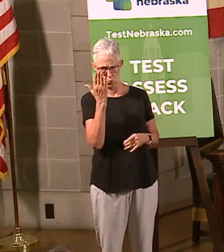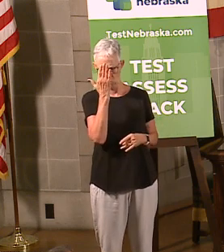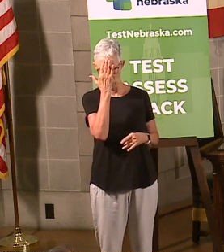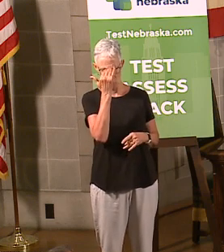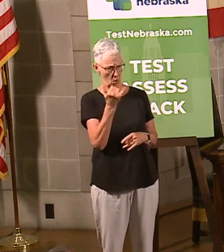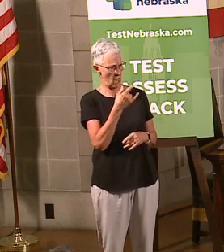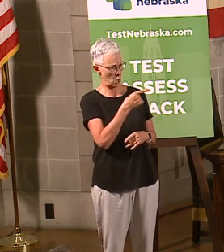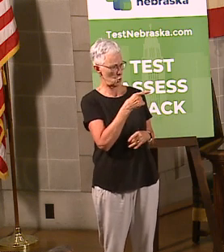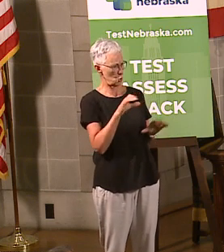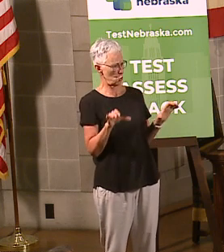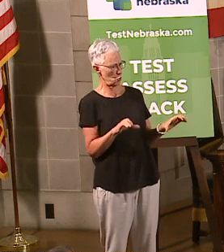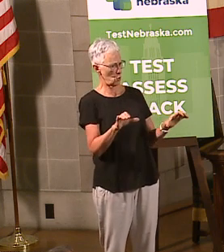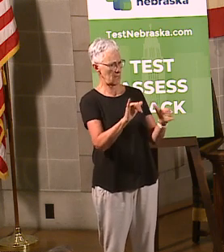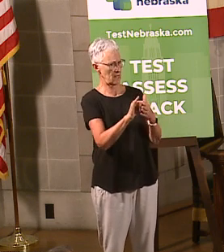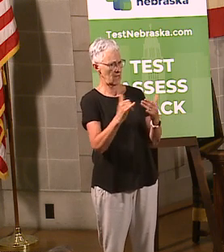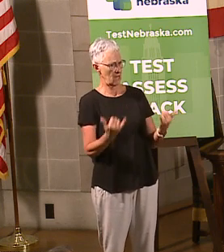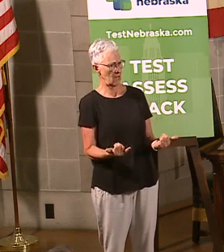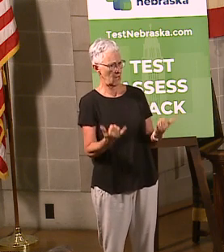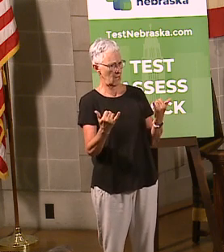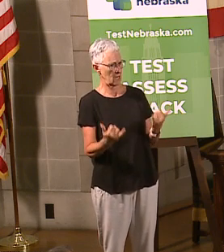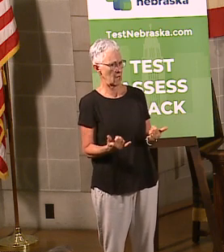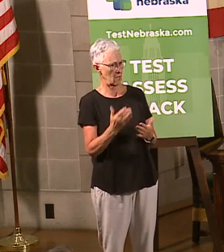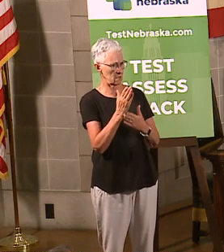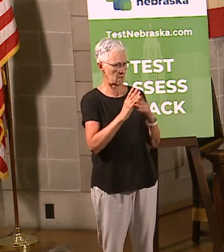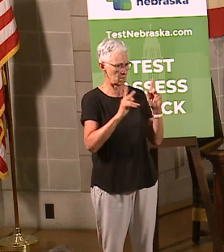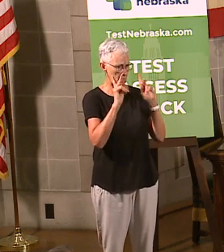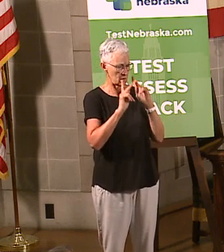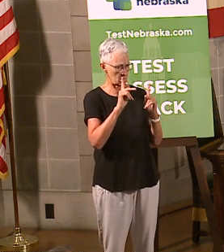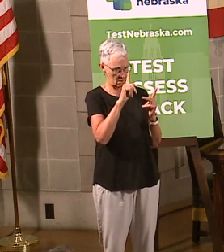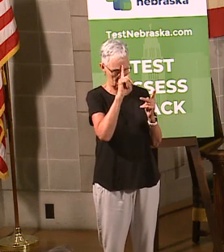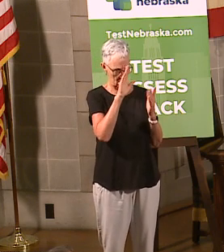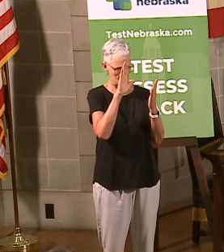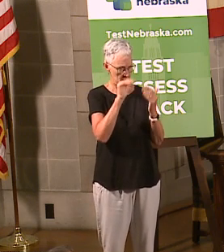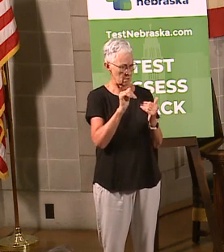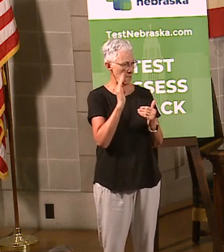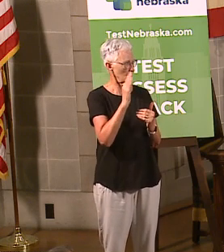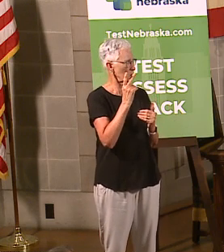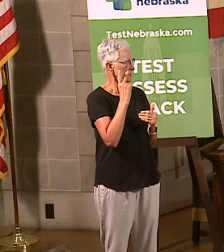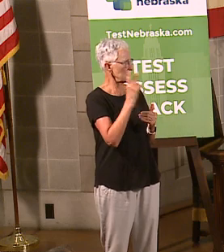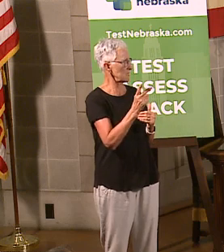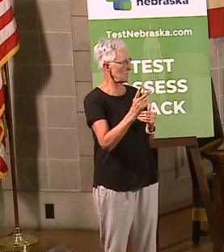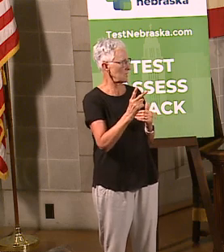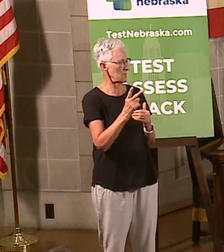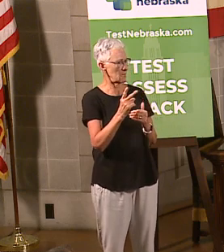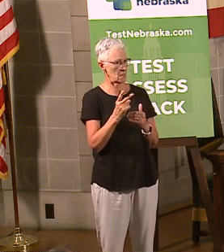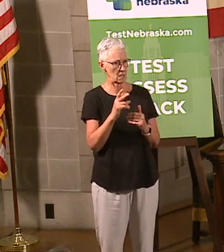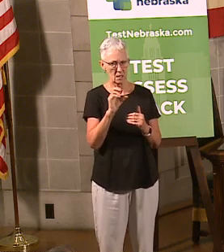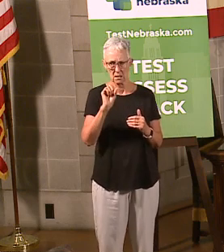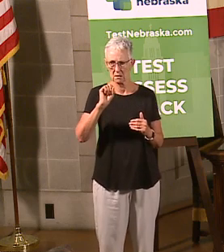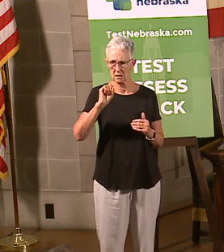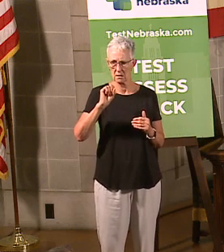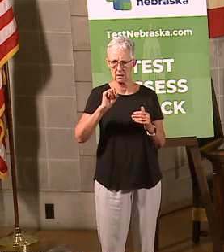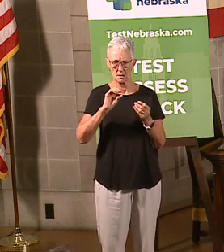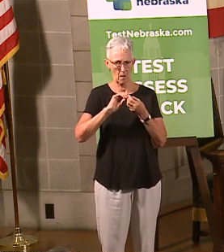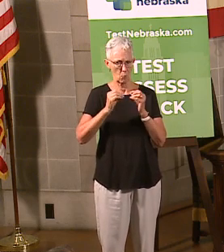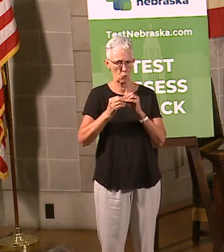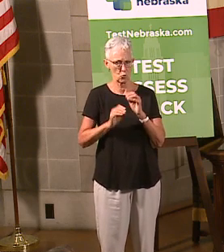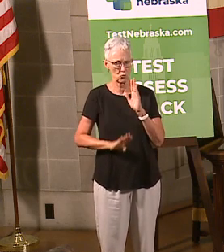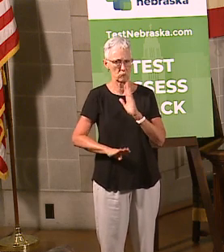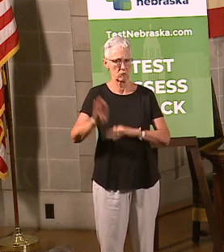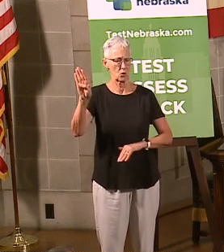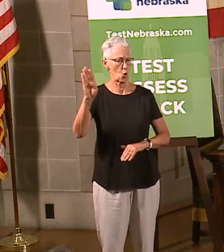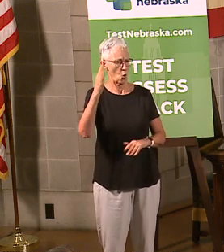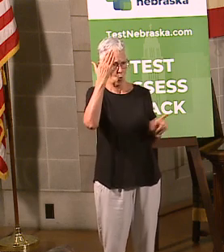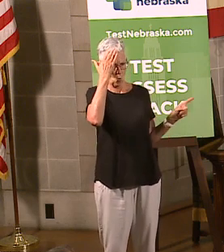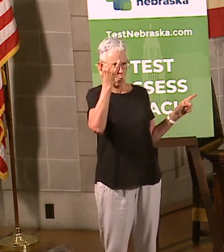that Memorial Weekend, we're gonna see a spike of people getting together. What are you seeing? Why relax these